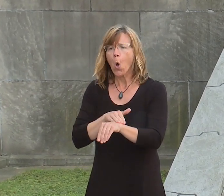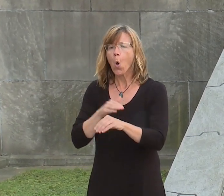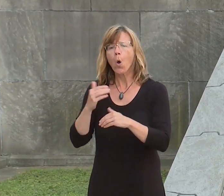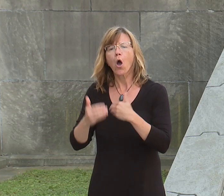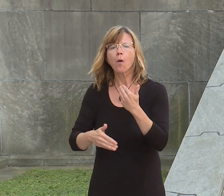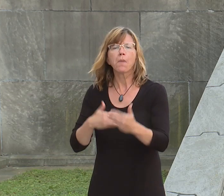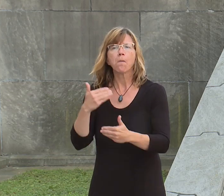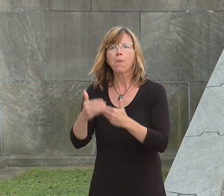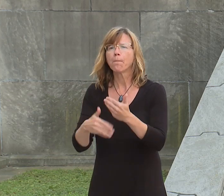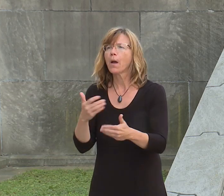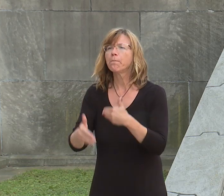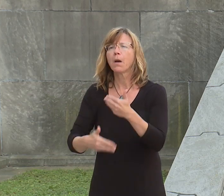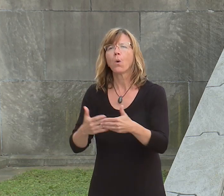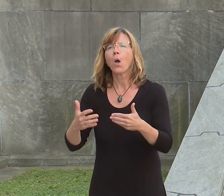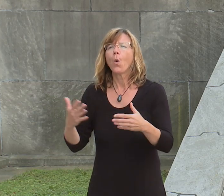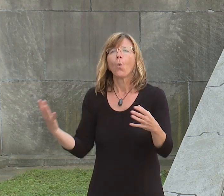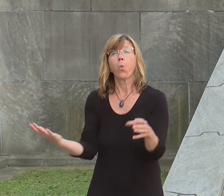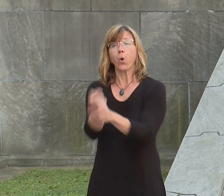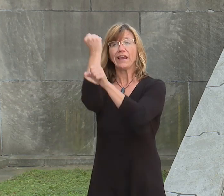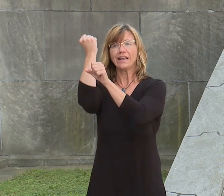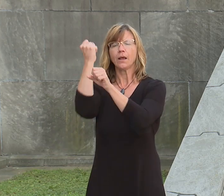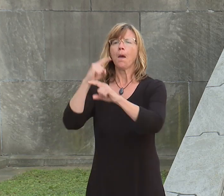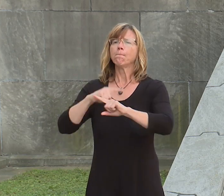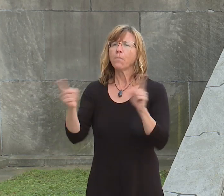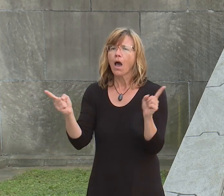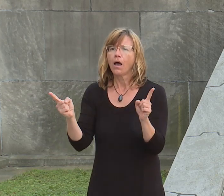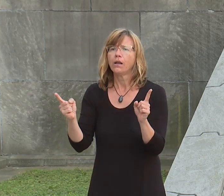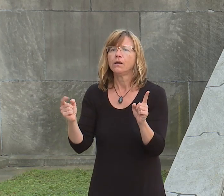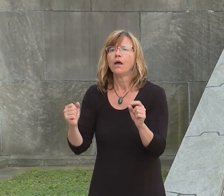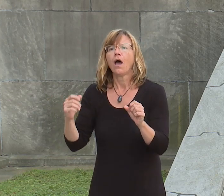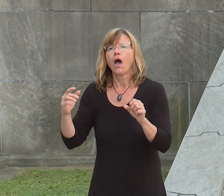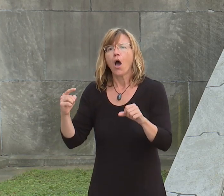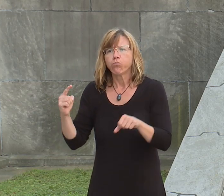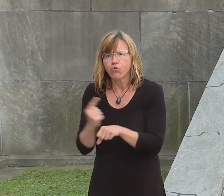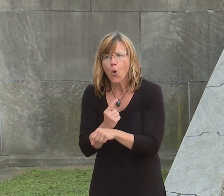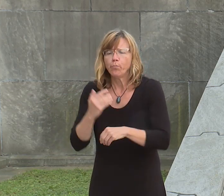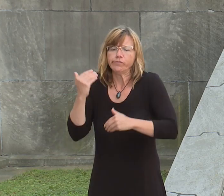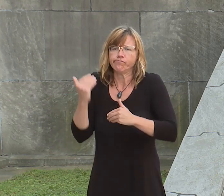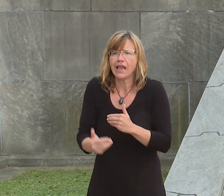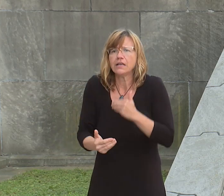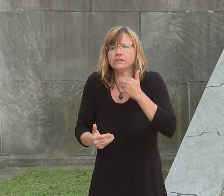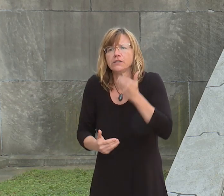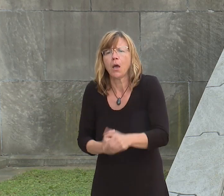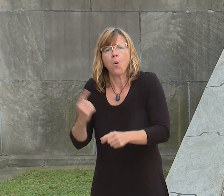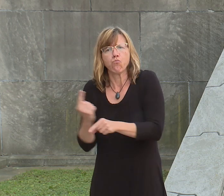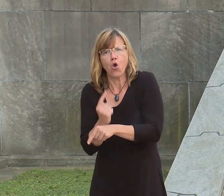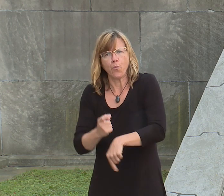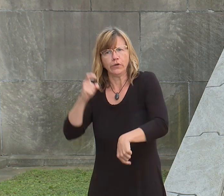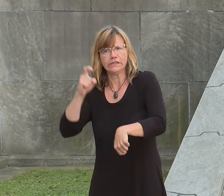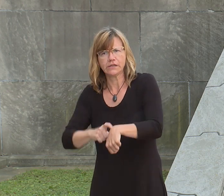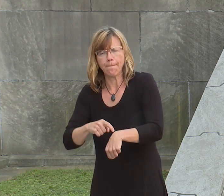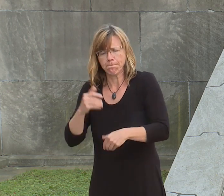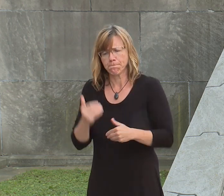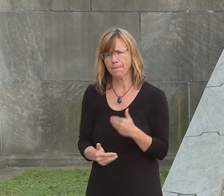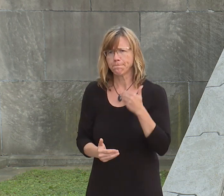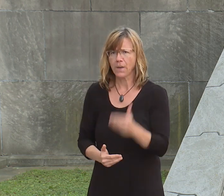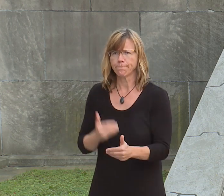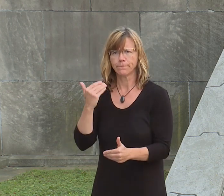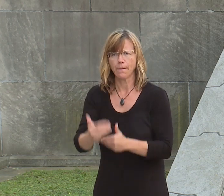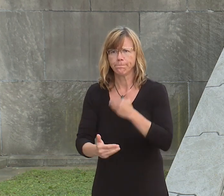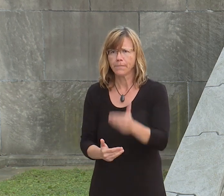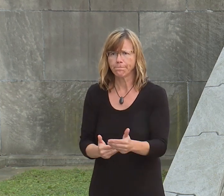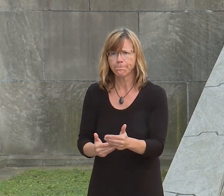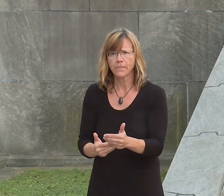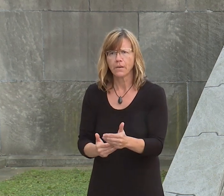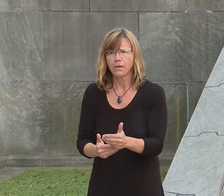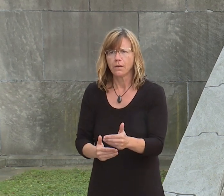pace at the appropriate time wins the race. If you get out too quickly in a distance race, you are bound to lose. If you don't